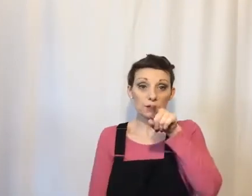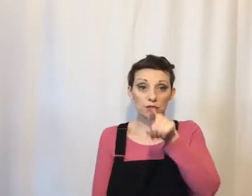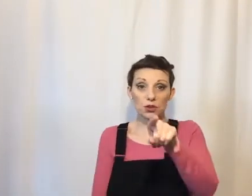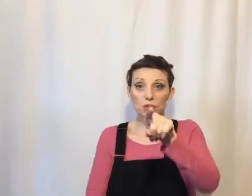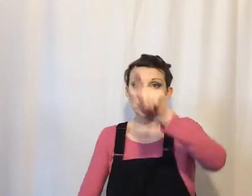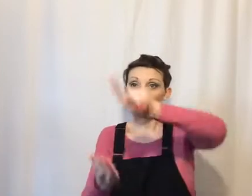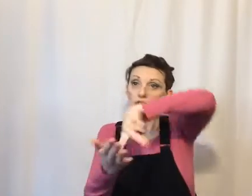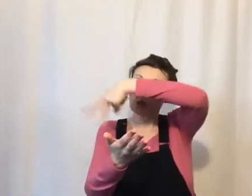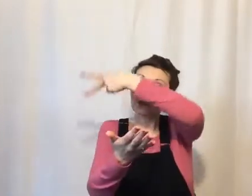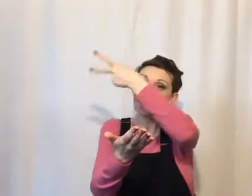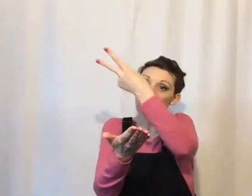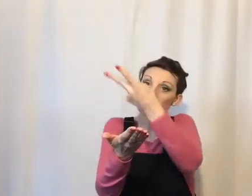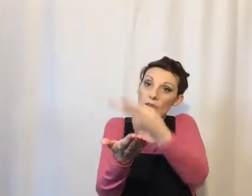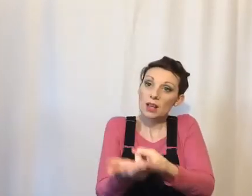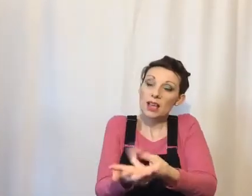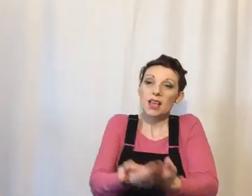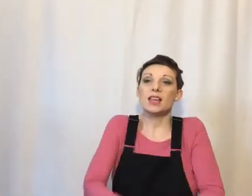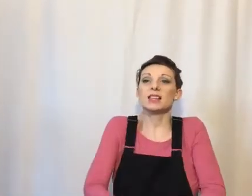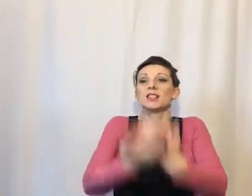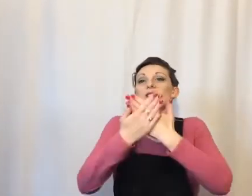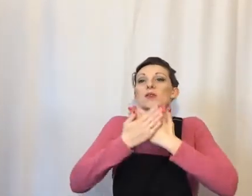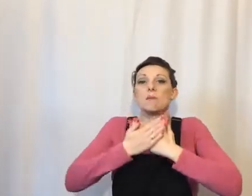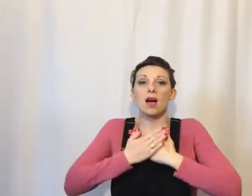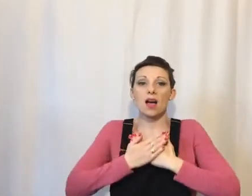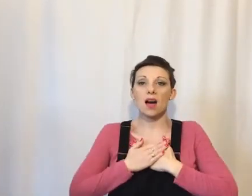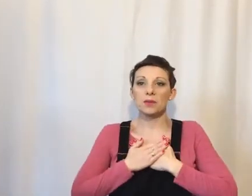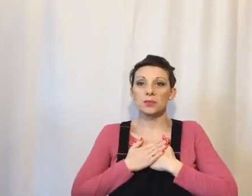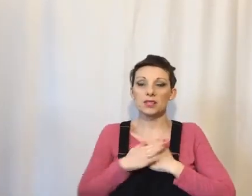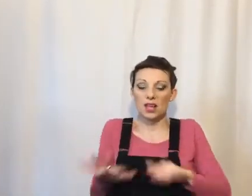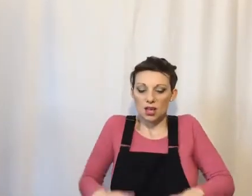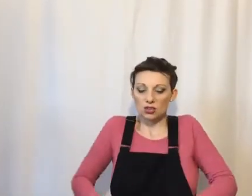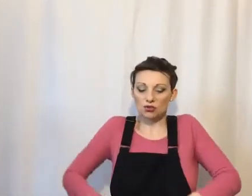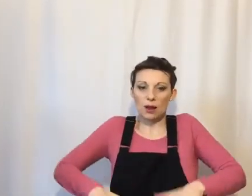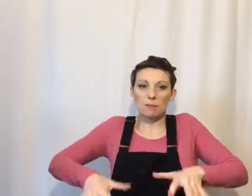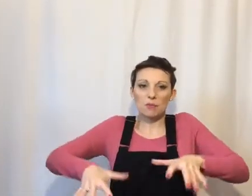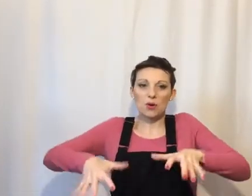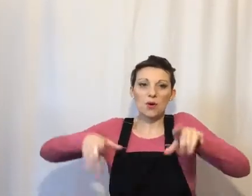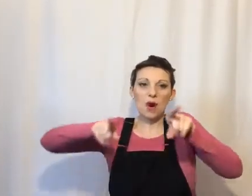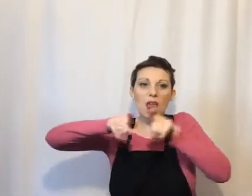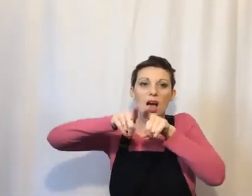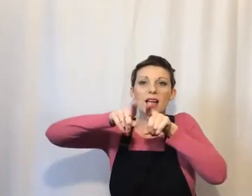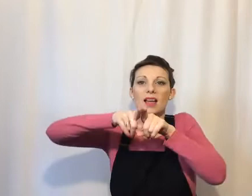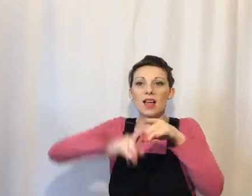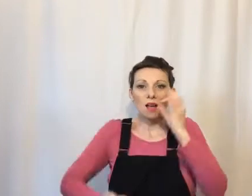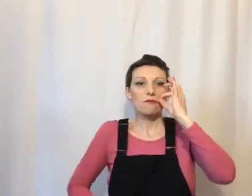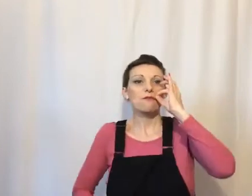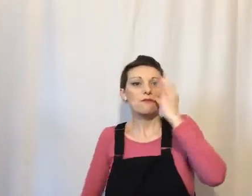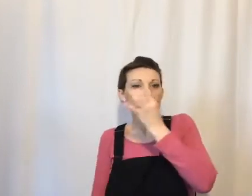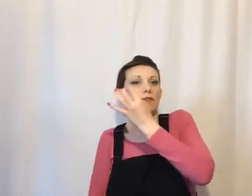you should fall into my arms, tremble